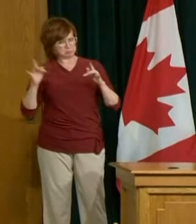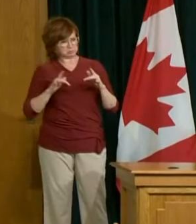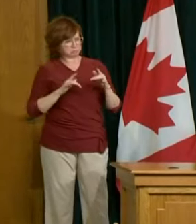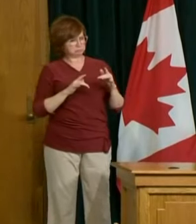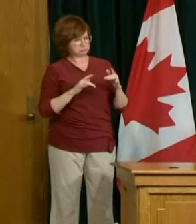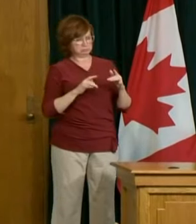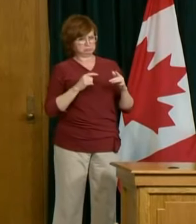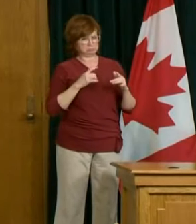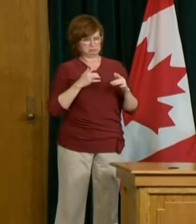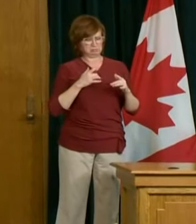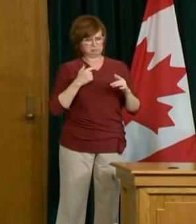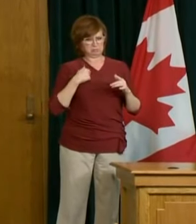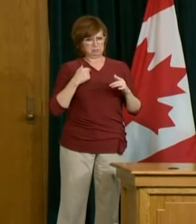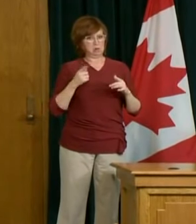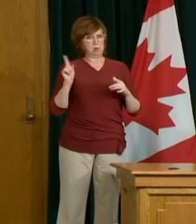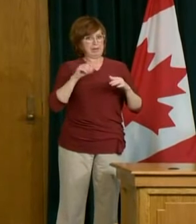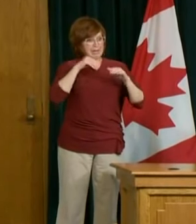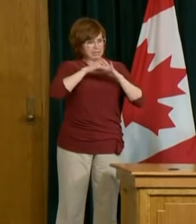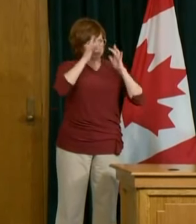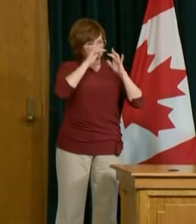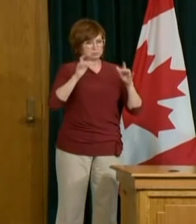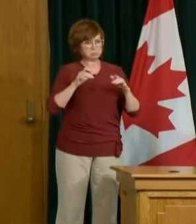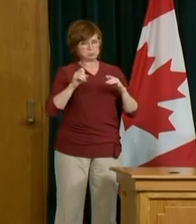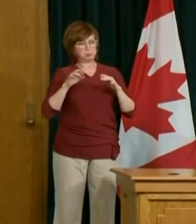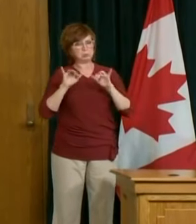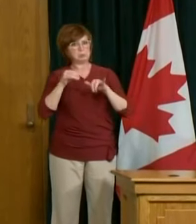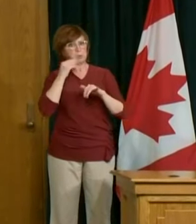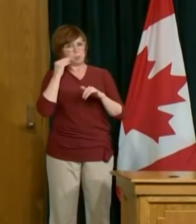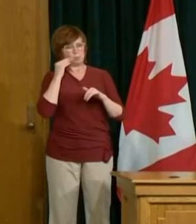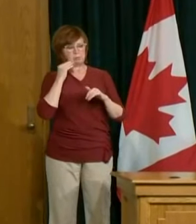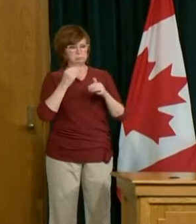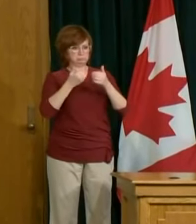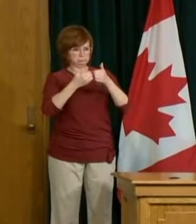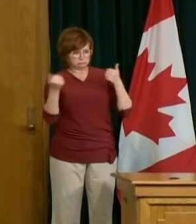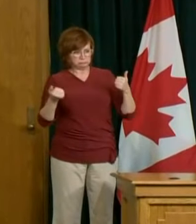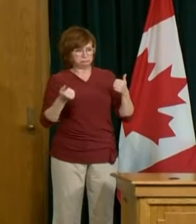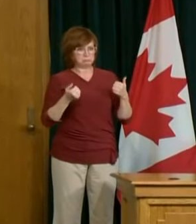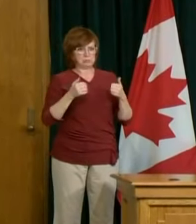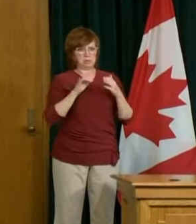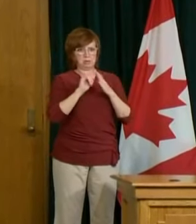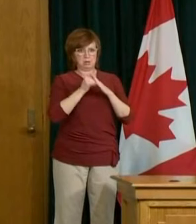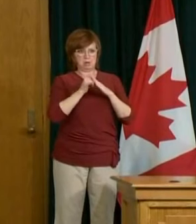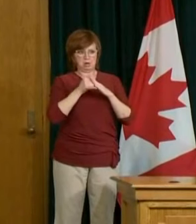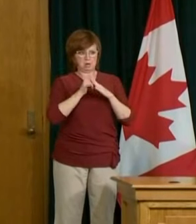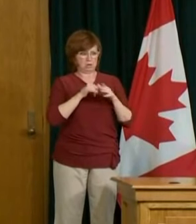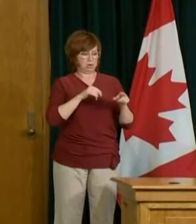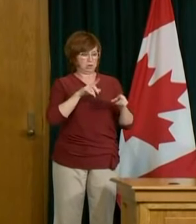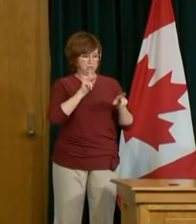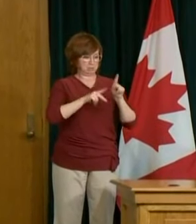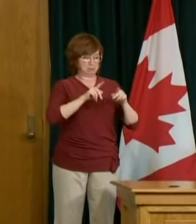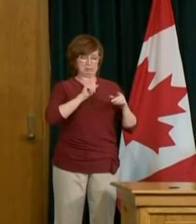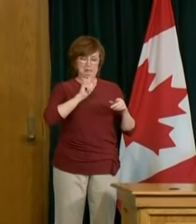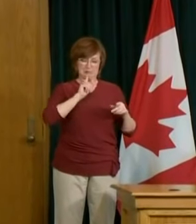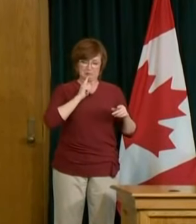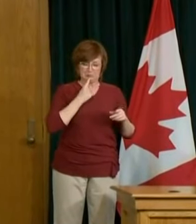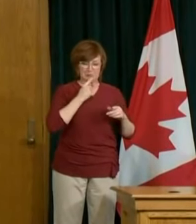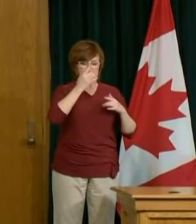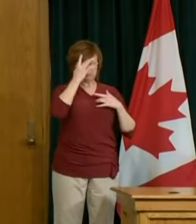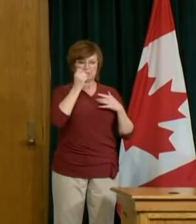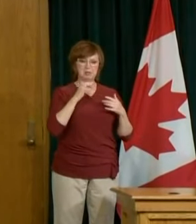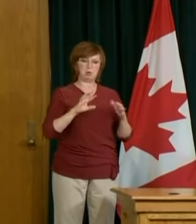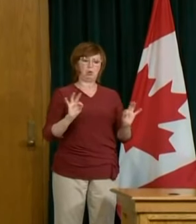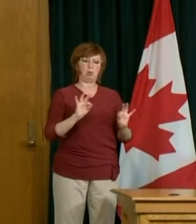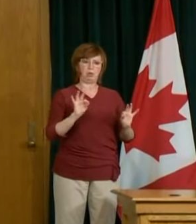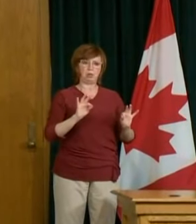we know that's not the case. And how are hospitalizations categorized here? And how are we able to gauge the severity of the cases in the north?